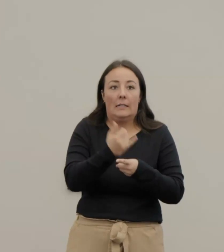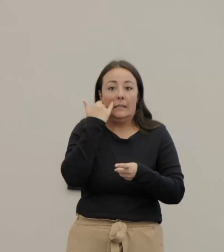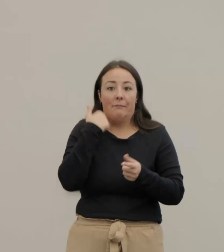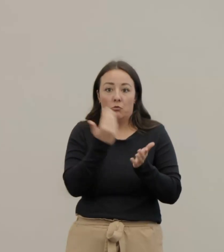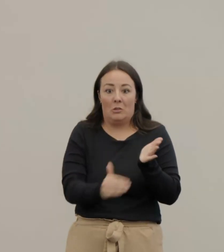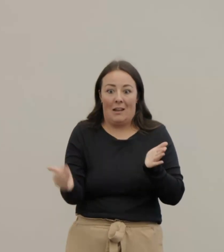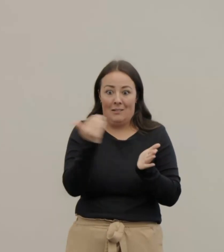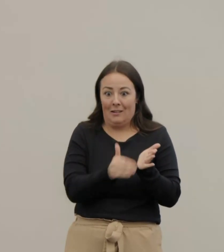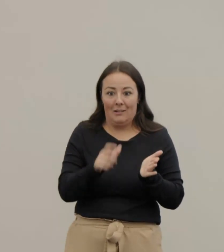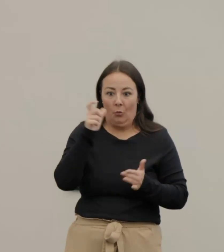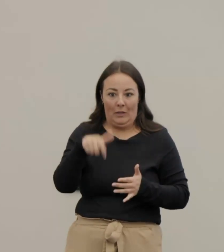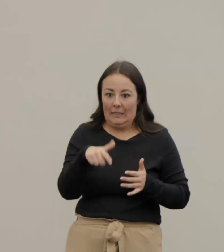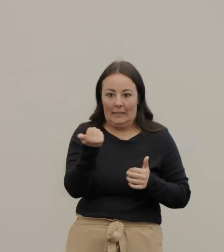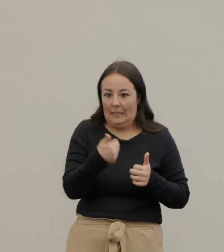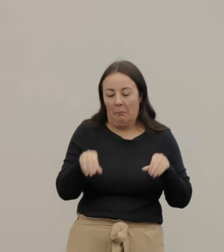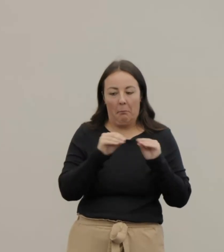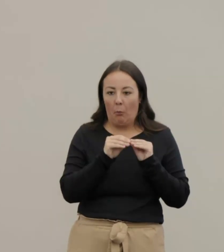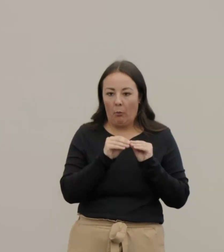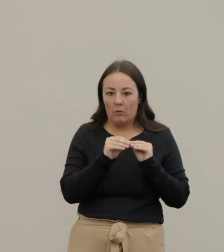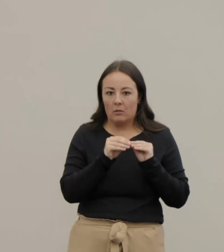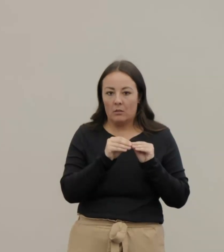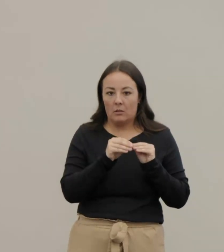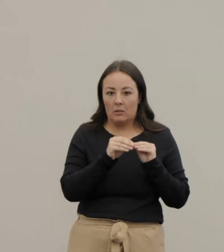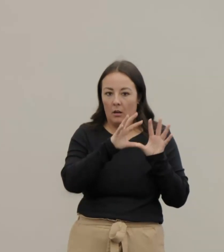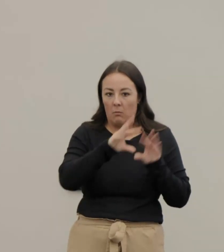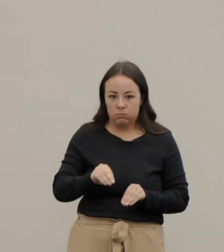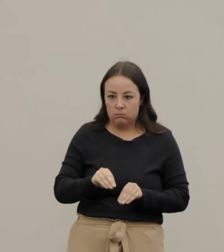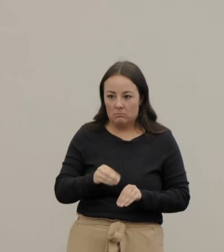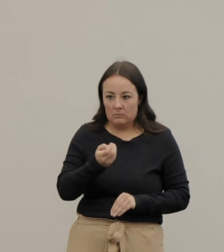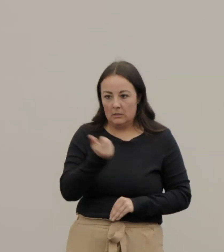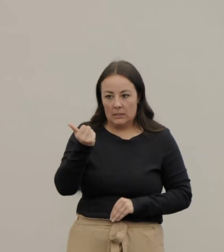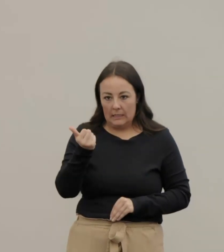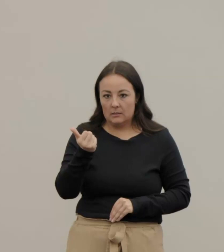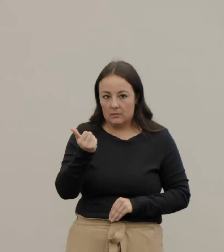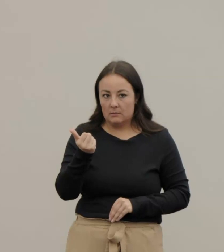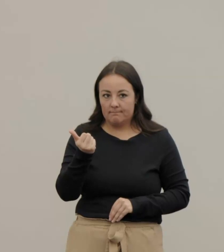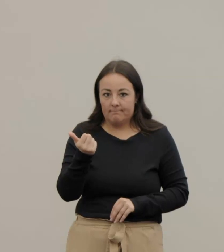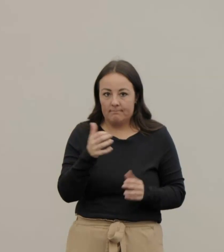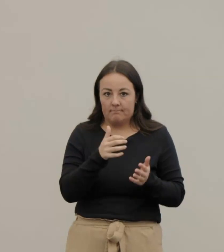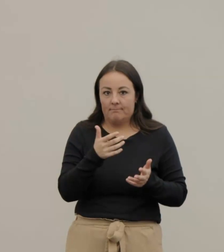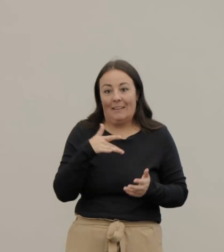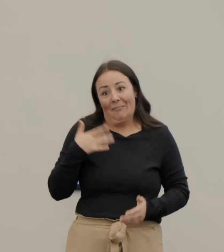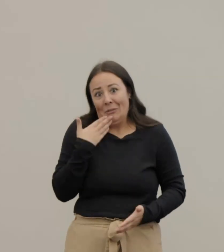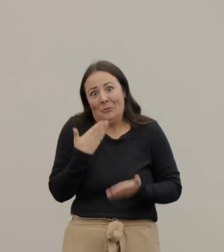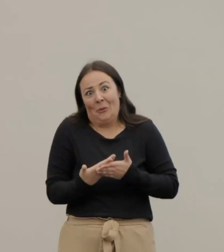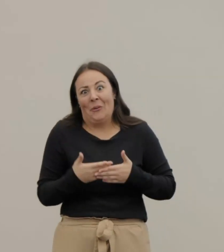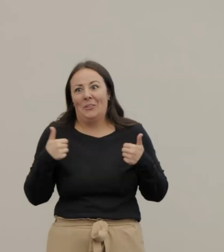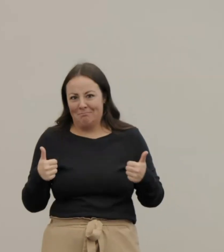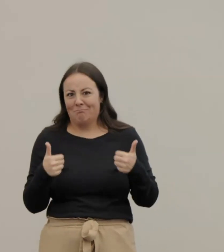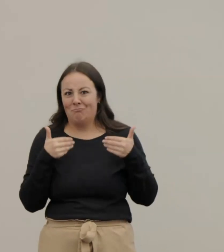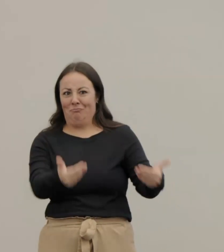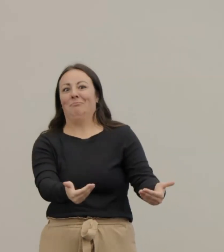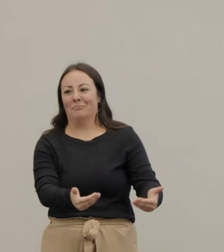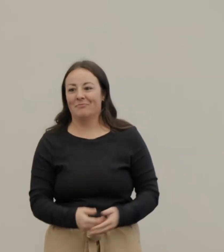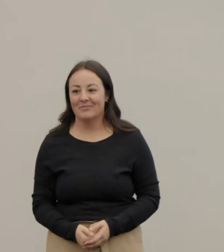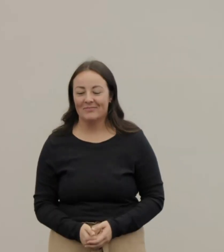stuff, you don't need it anymore. Take it down. Delete it. Feels good.